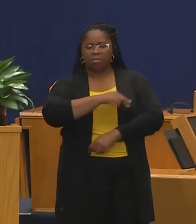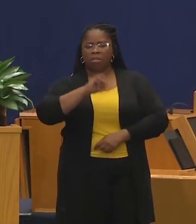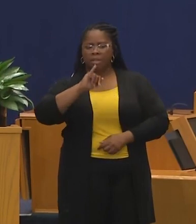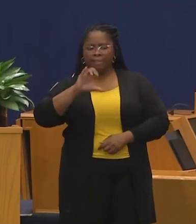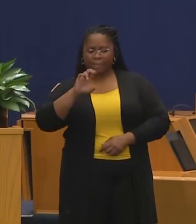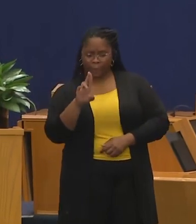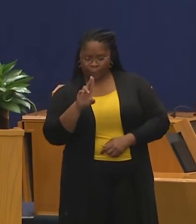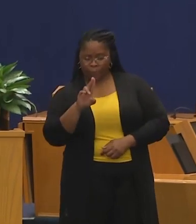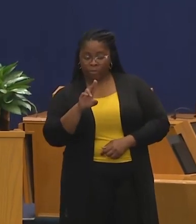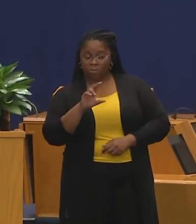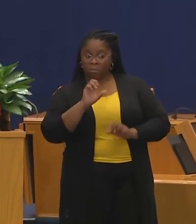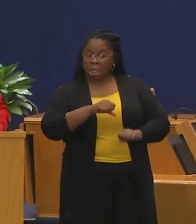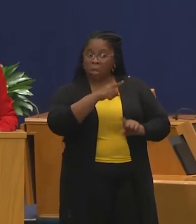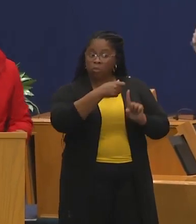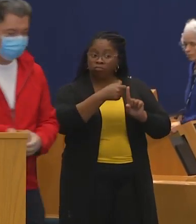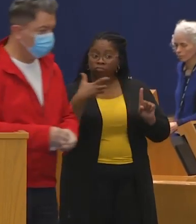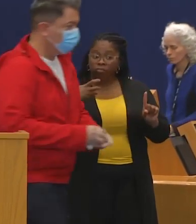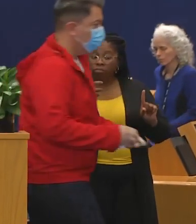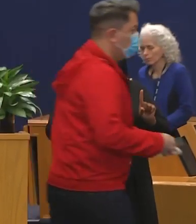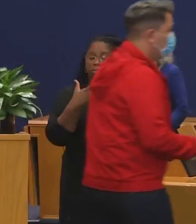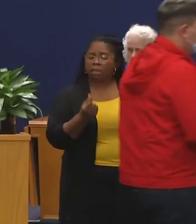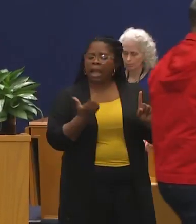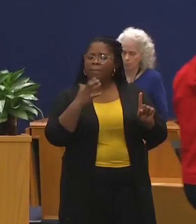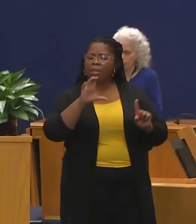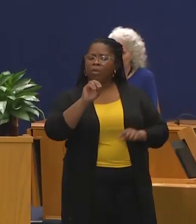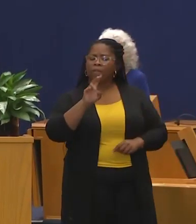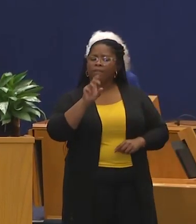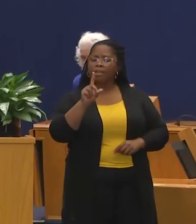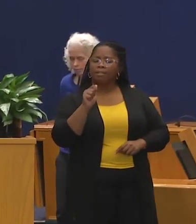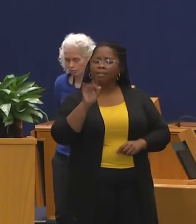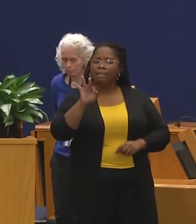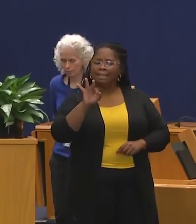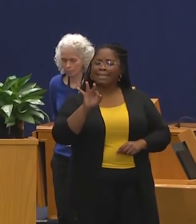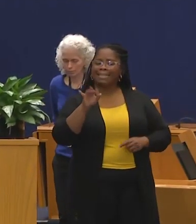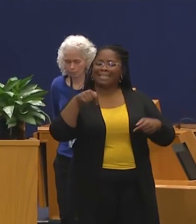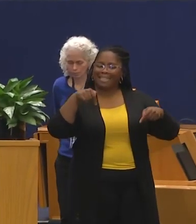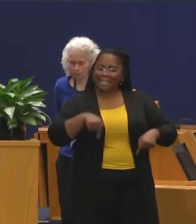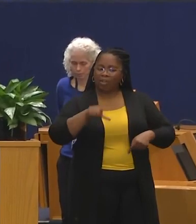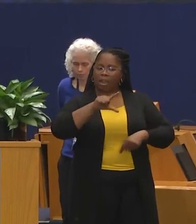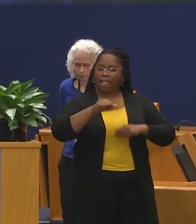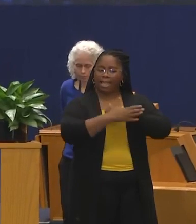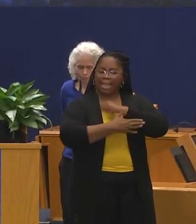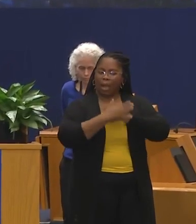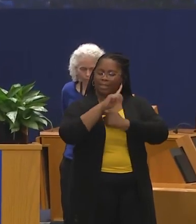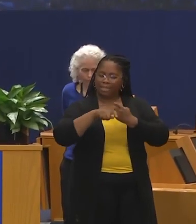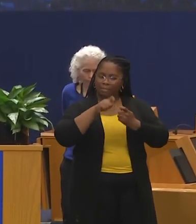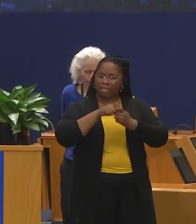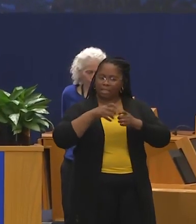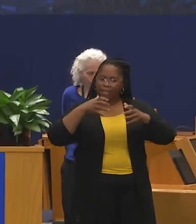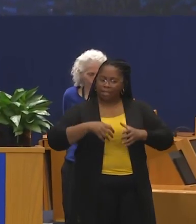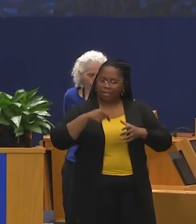could tell us how many COVID-19 patients are in LA County, specifically